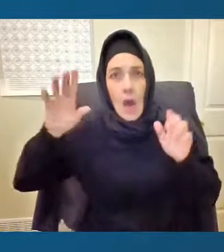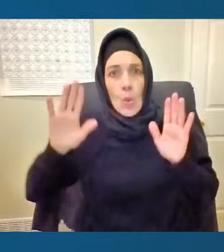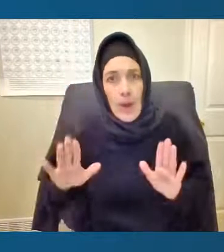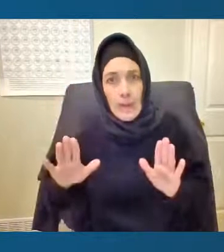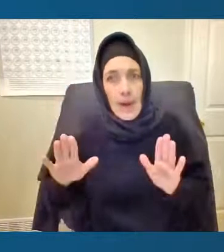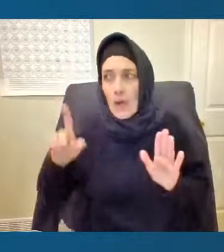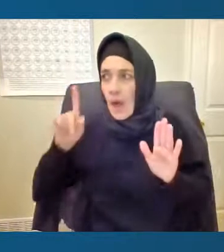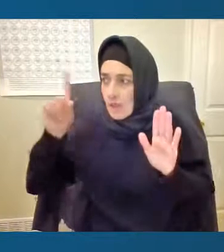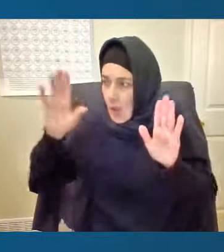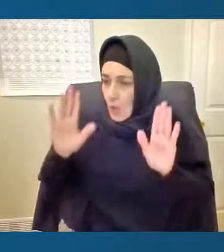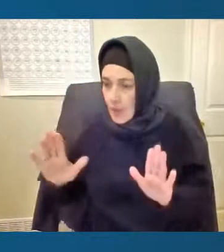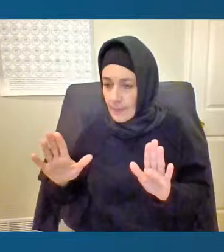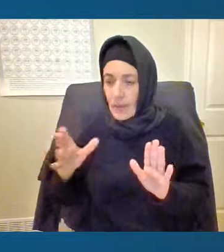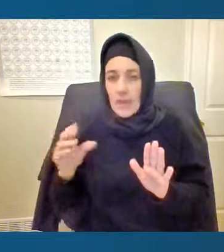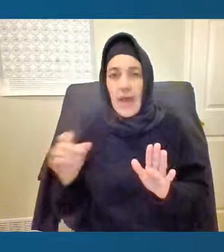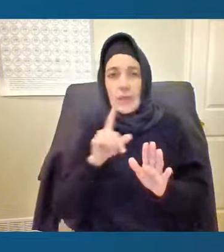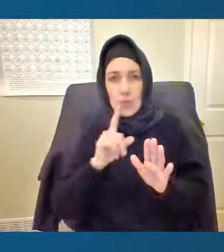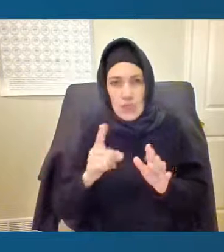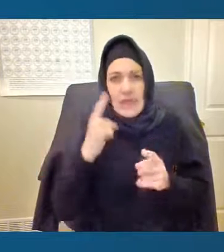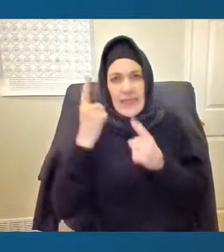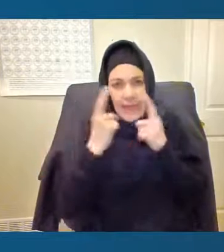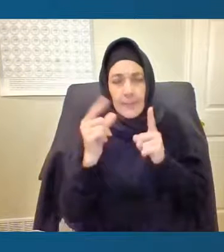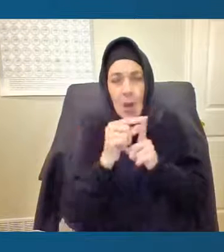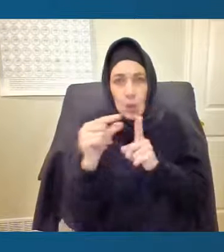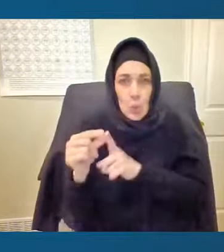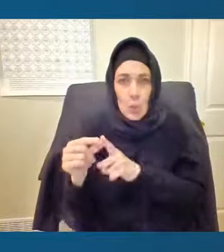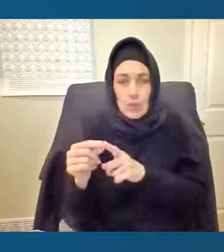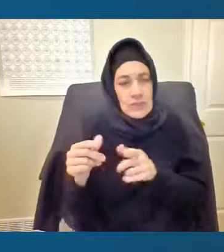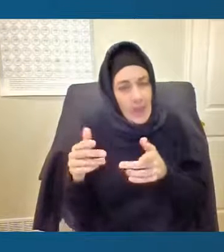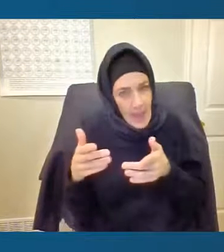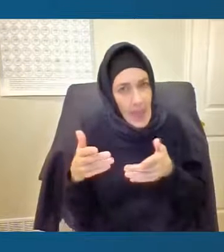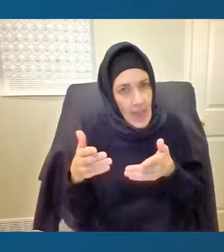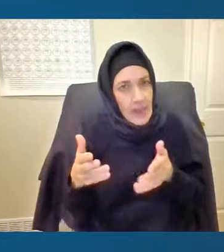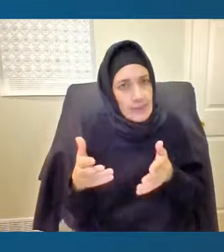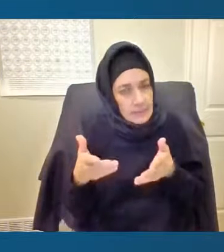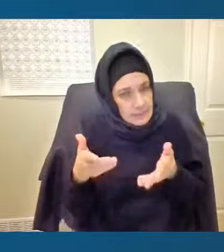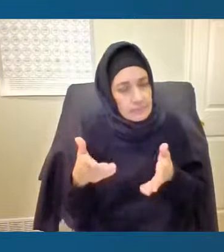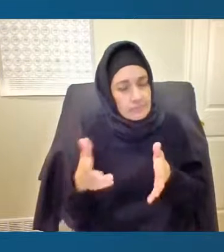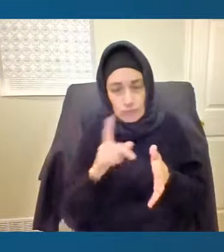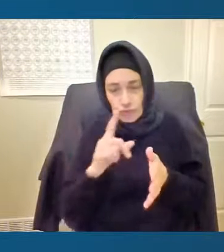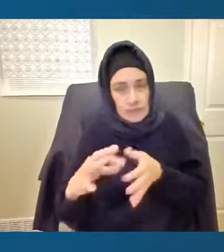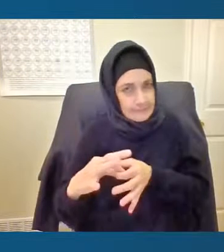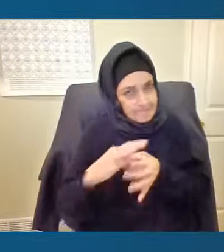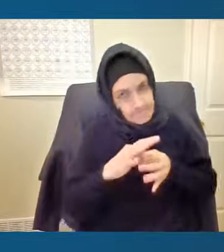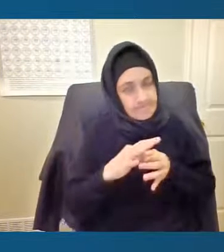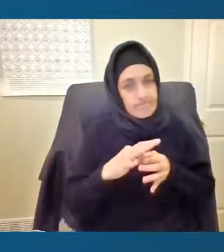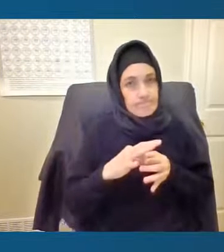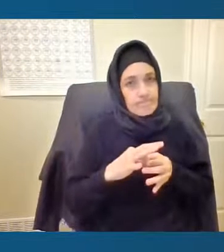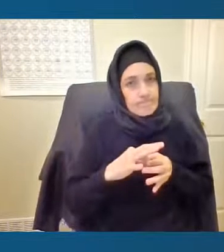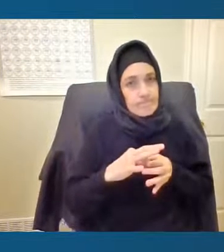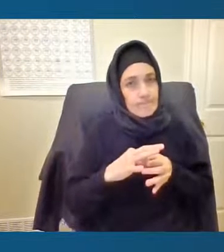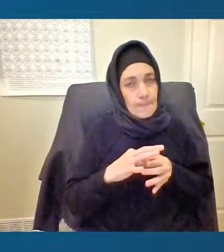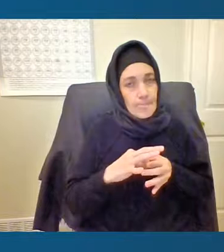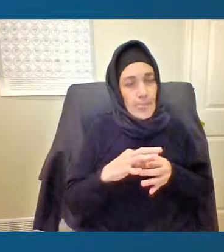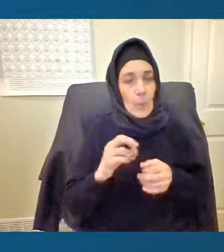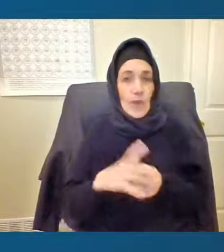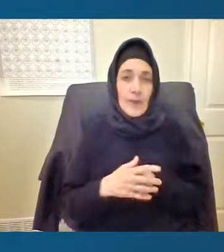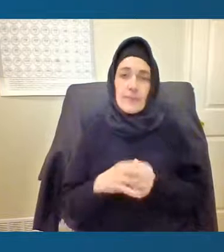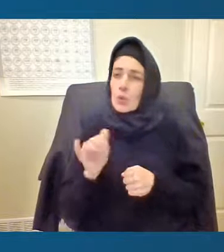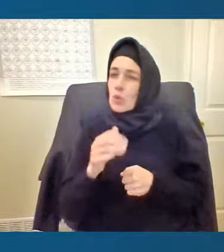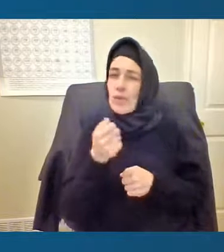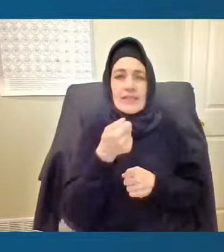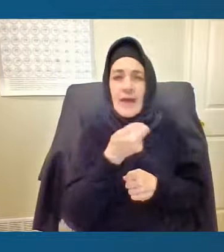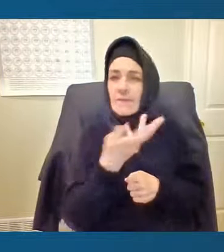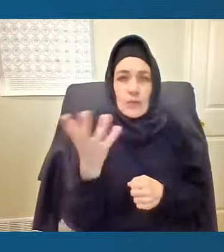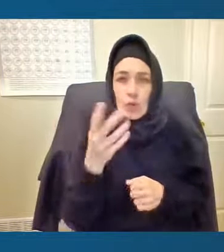imprint upon your heart. So these are just a few just some points on dhikr.